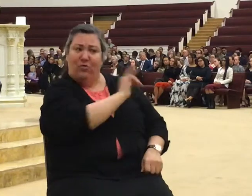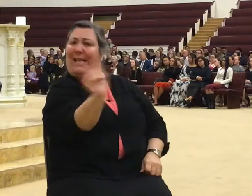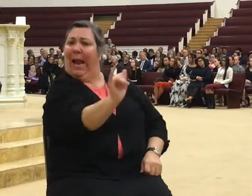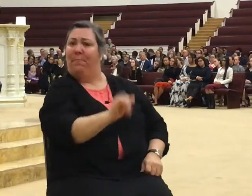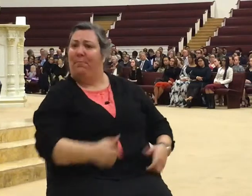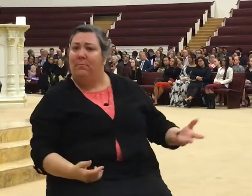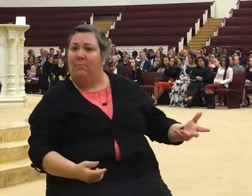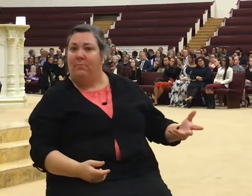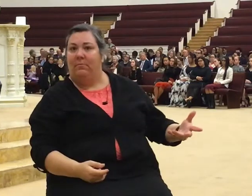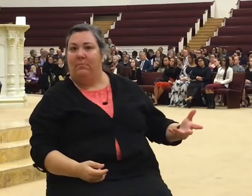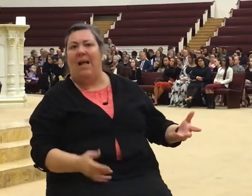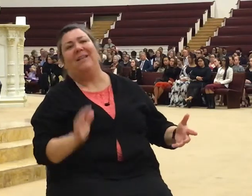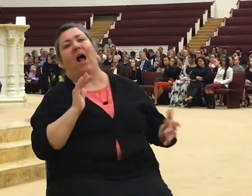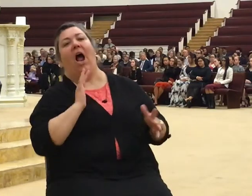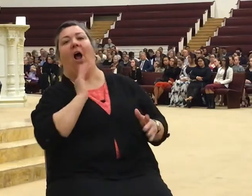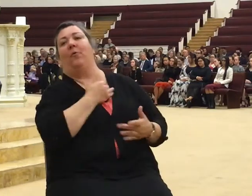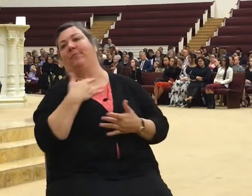I know how we are.